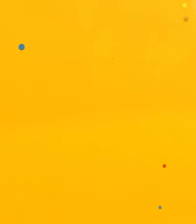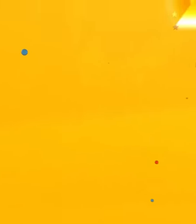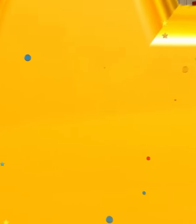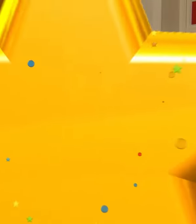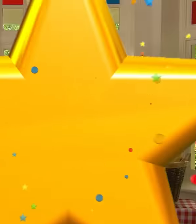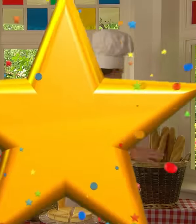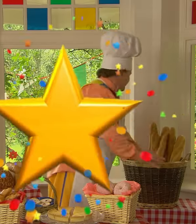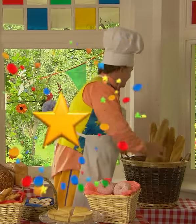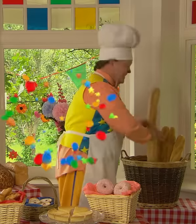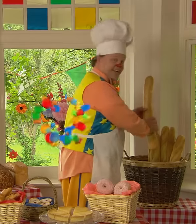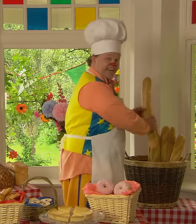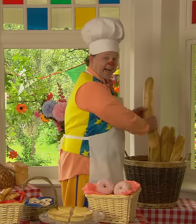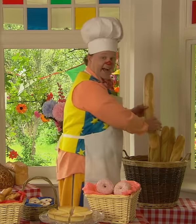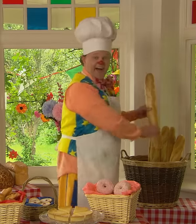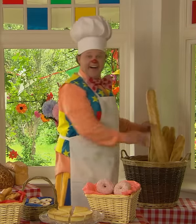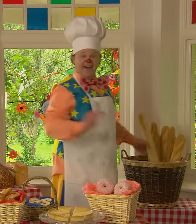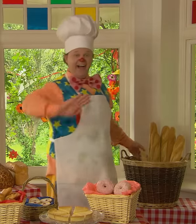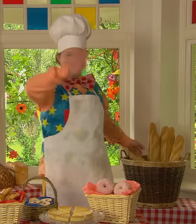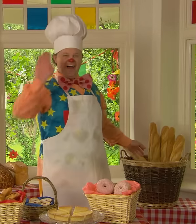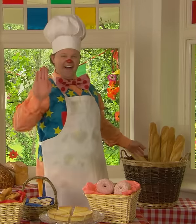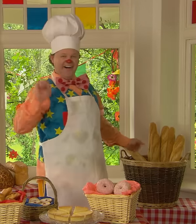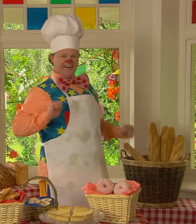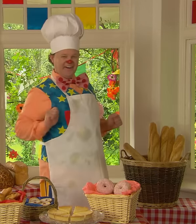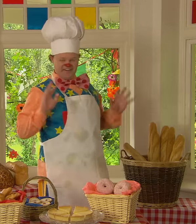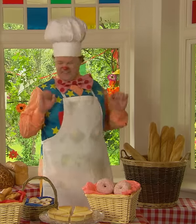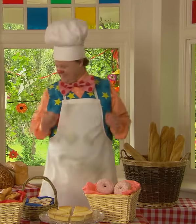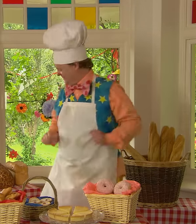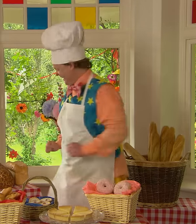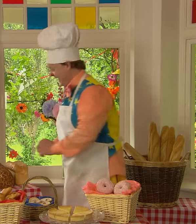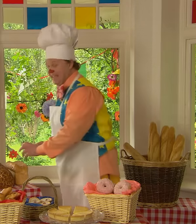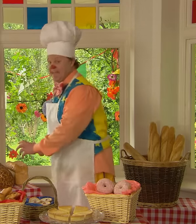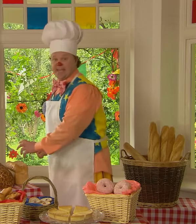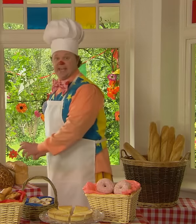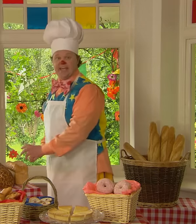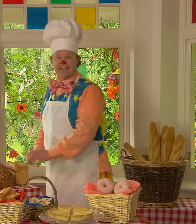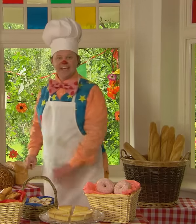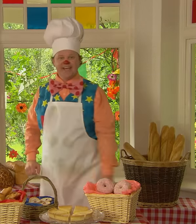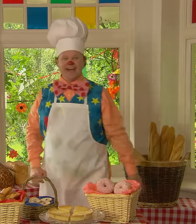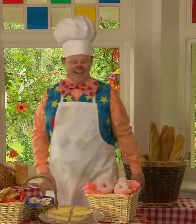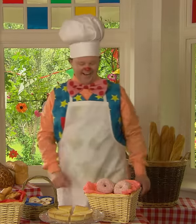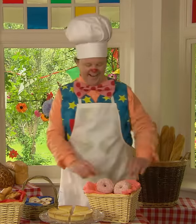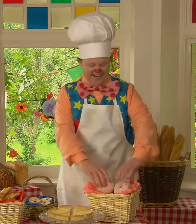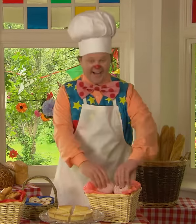off. Hello, Mr. Tumble. Oh, hello! Is this your baker shop, Mr. Tumble?